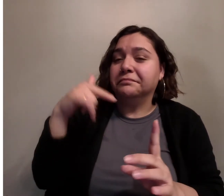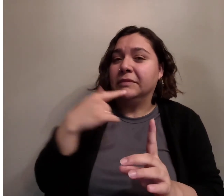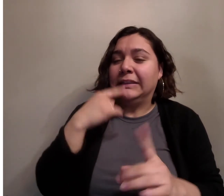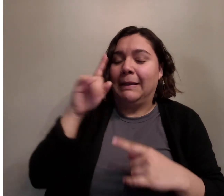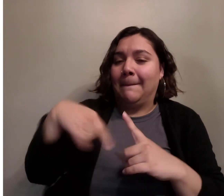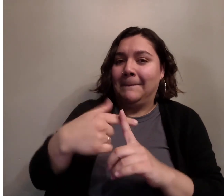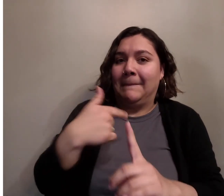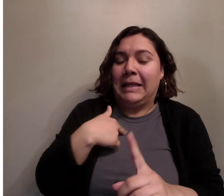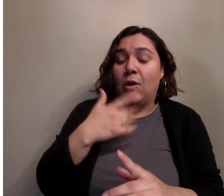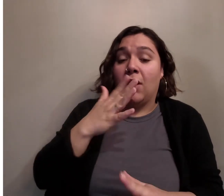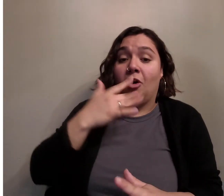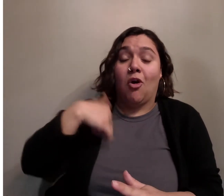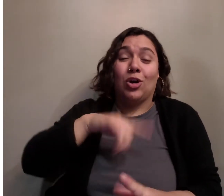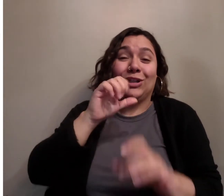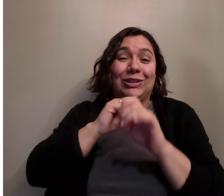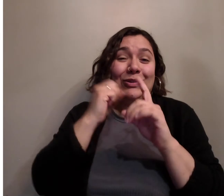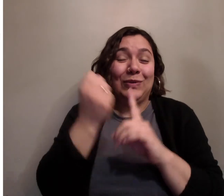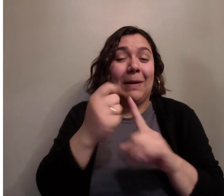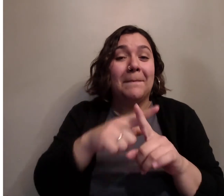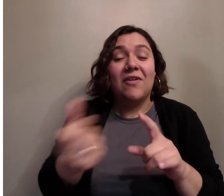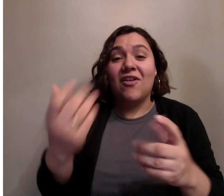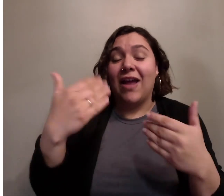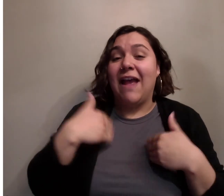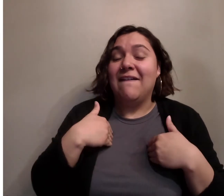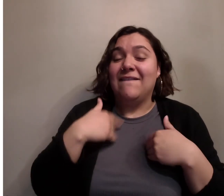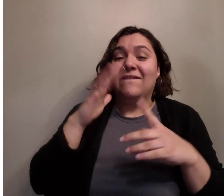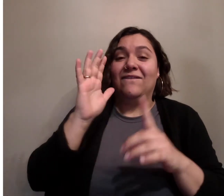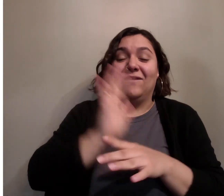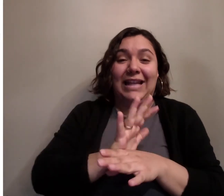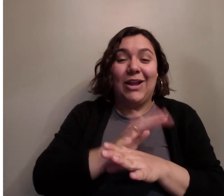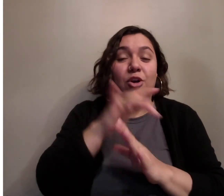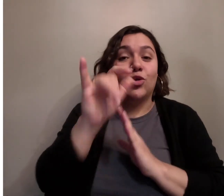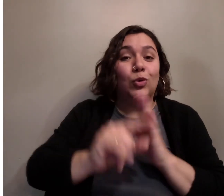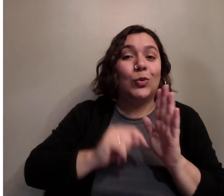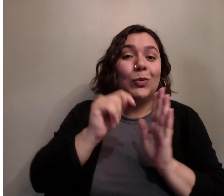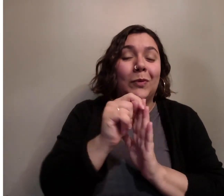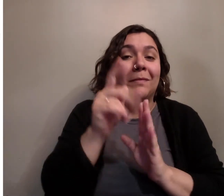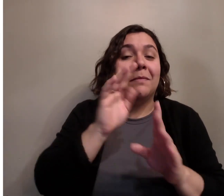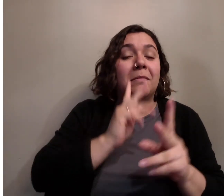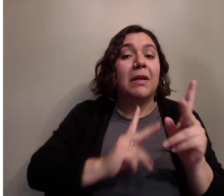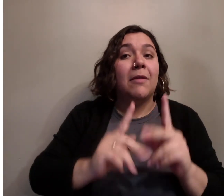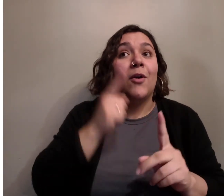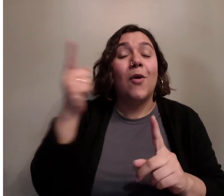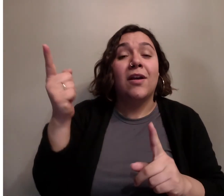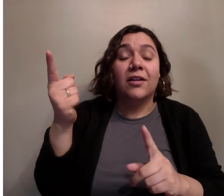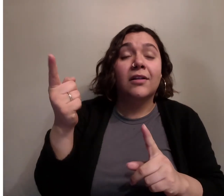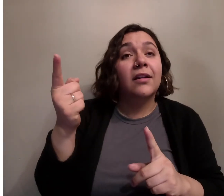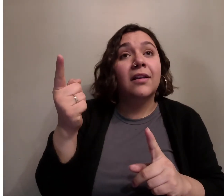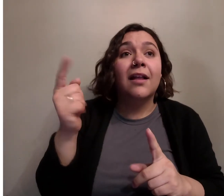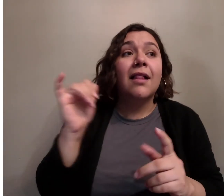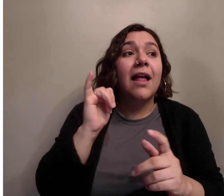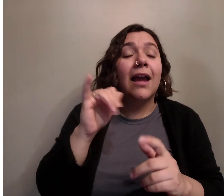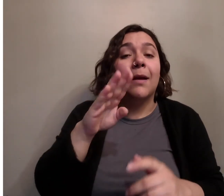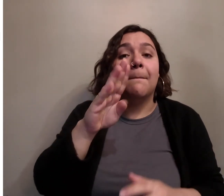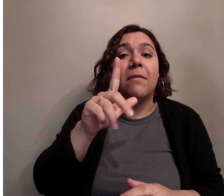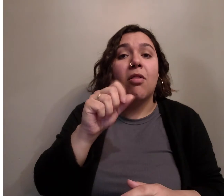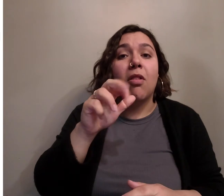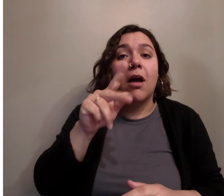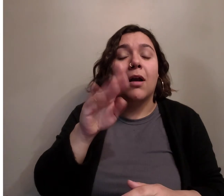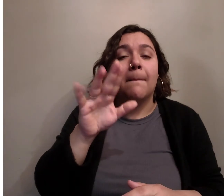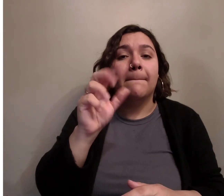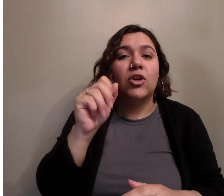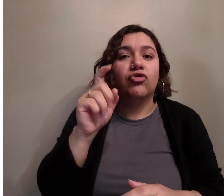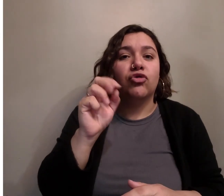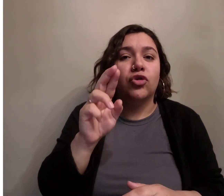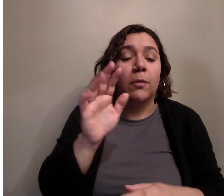this says about me or about our situation. There are videos on YouTube where people go into massive,